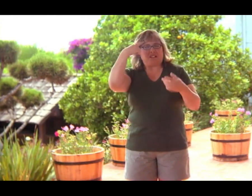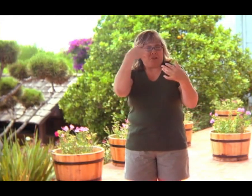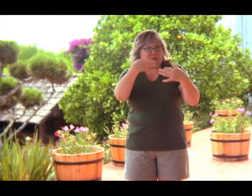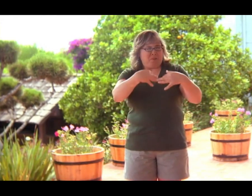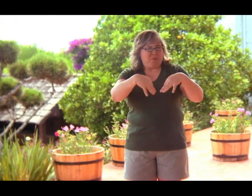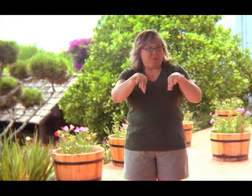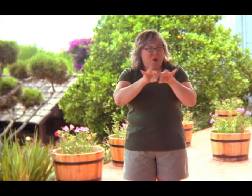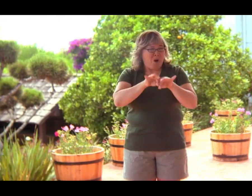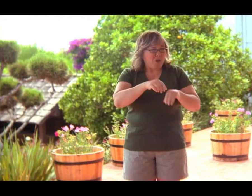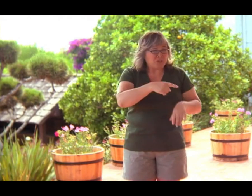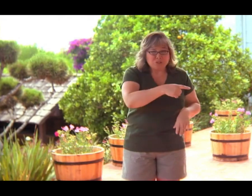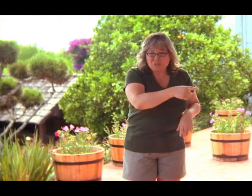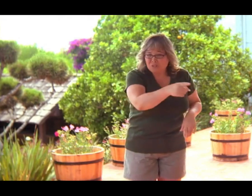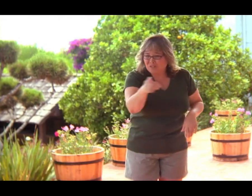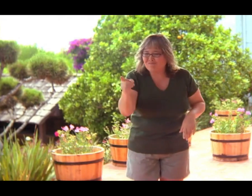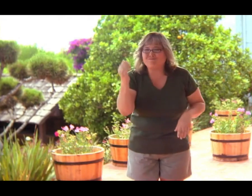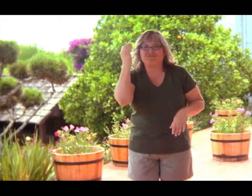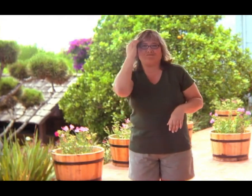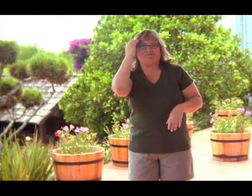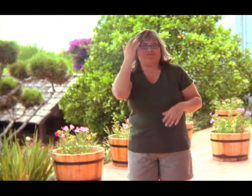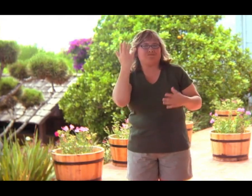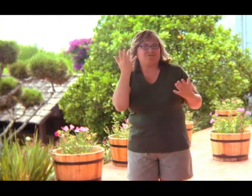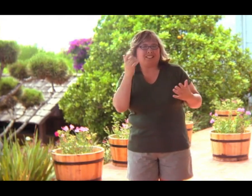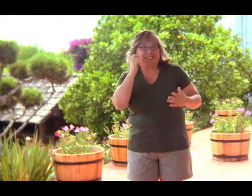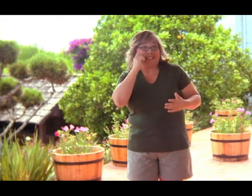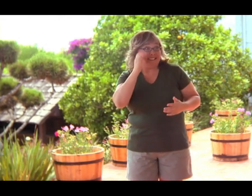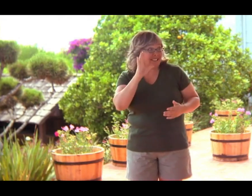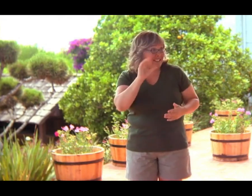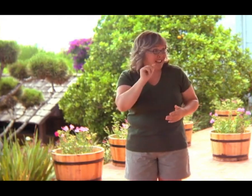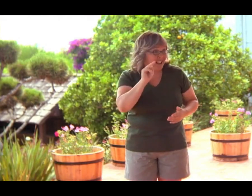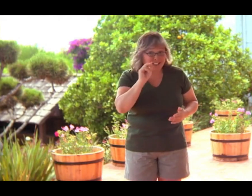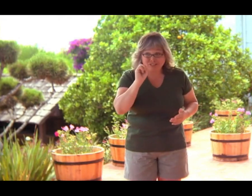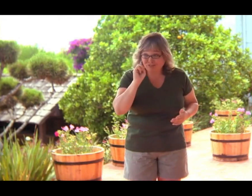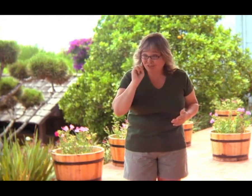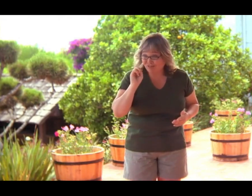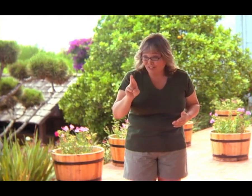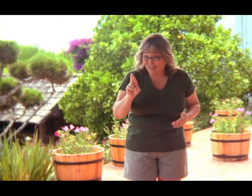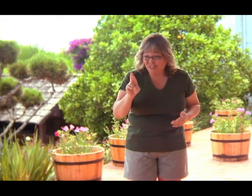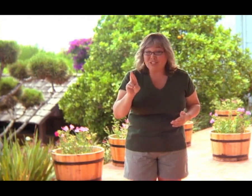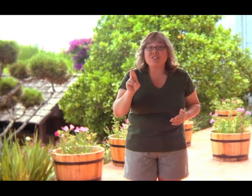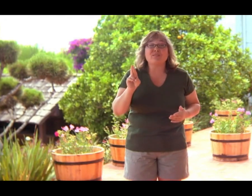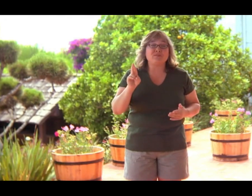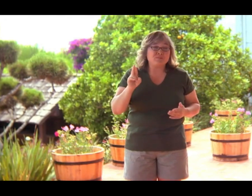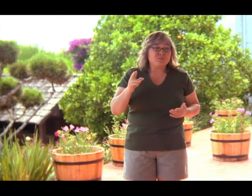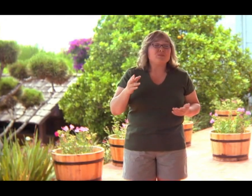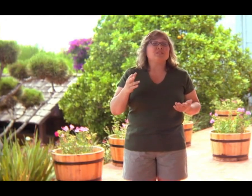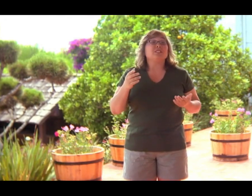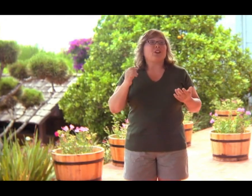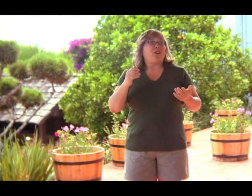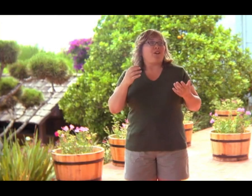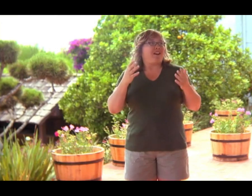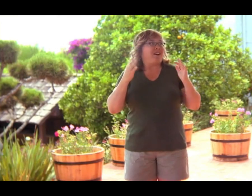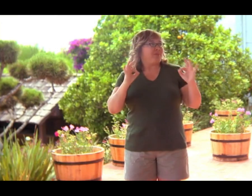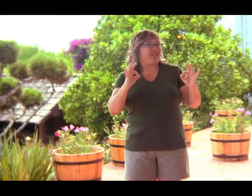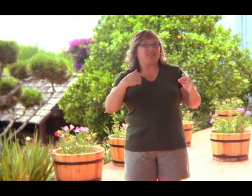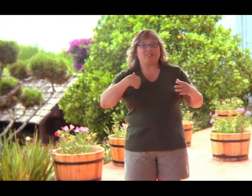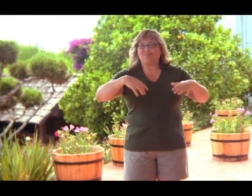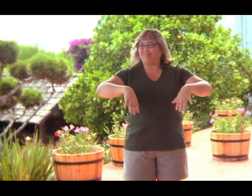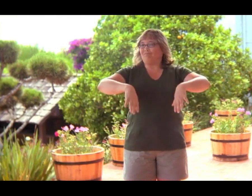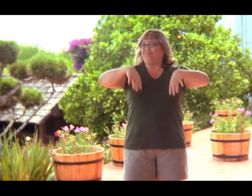to learn about skin cancer, and I thought it would be perfect to have you all come here. The morning was so beautiful, I thought we should take advantage